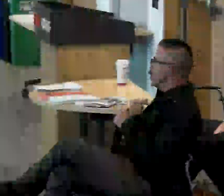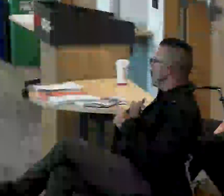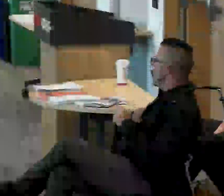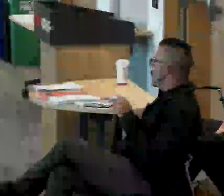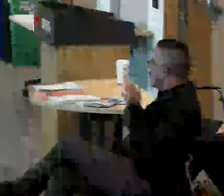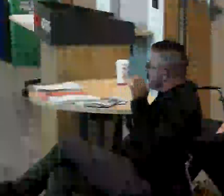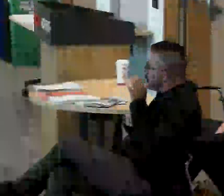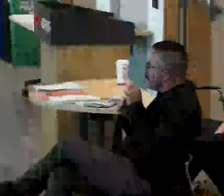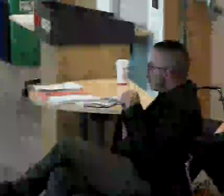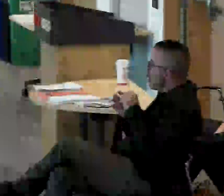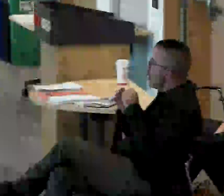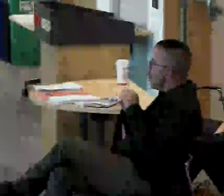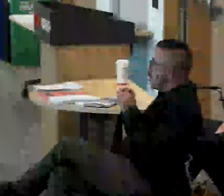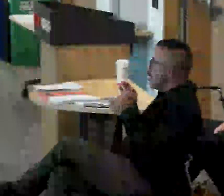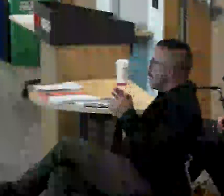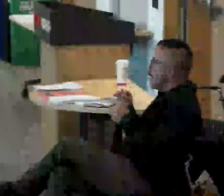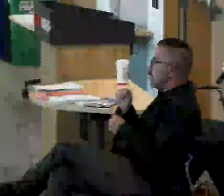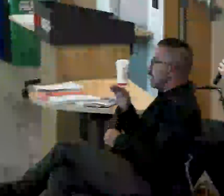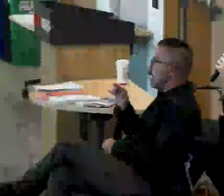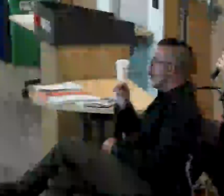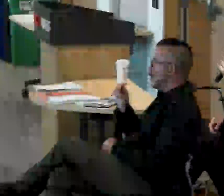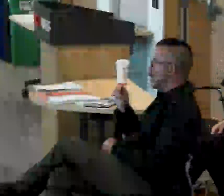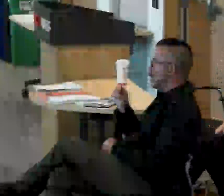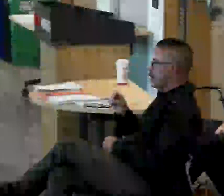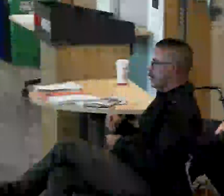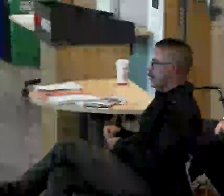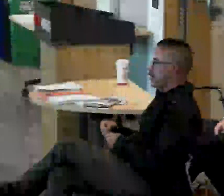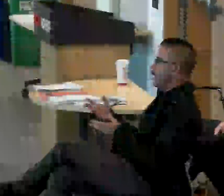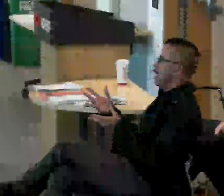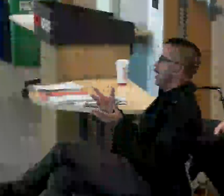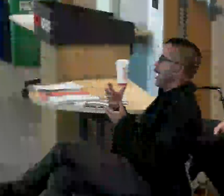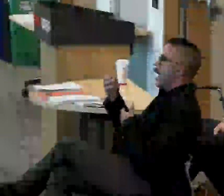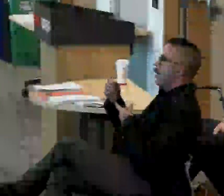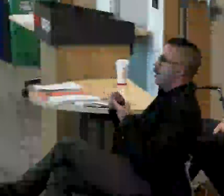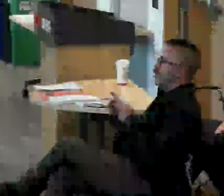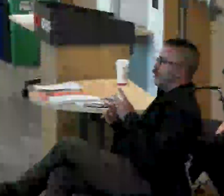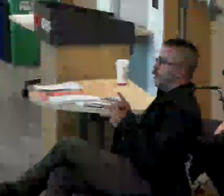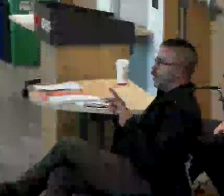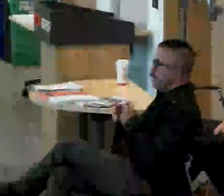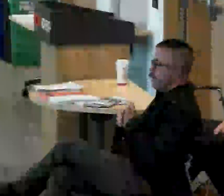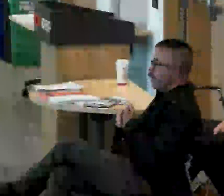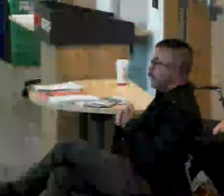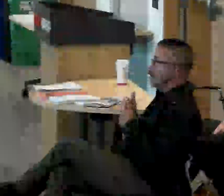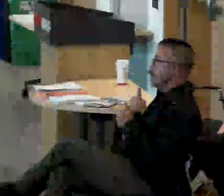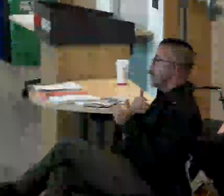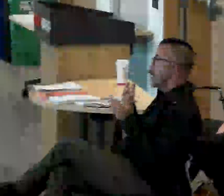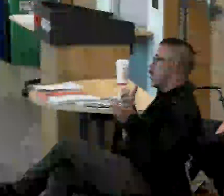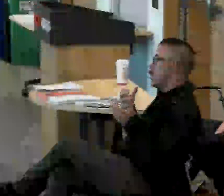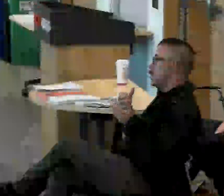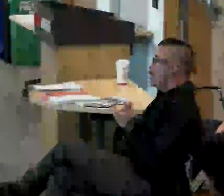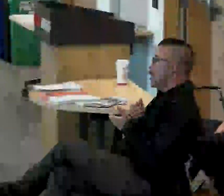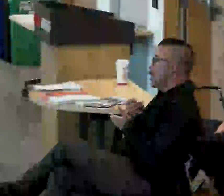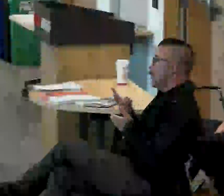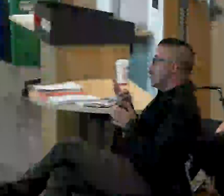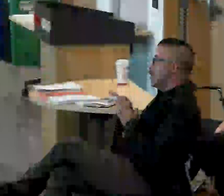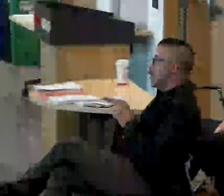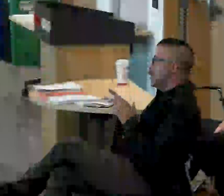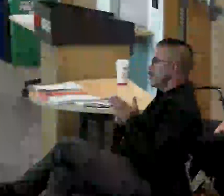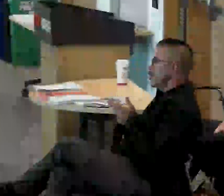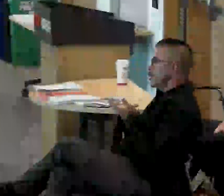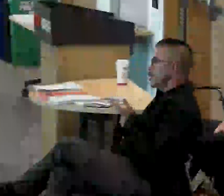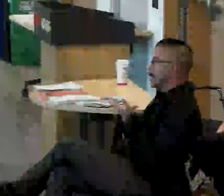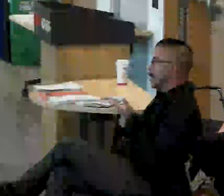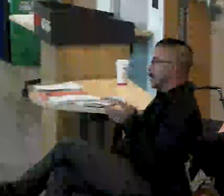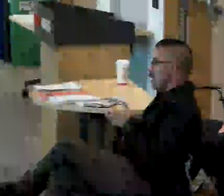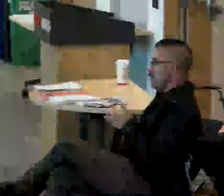word about ABLE out there. And, you know, I really, I just wanted to take a couple of minutes to talk a little bit about it. And I think Jesse hit